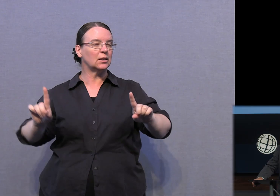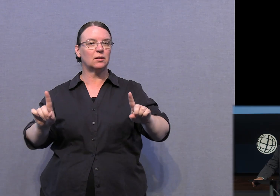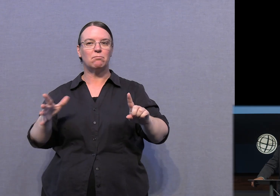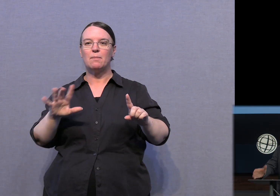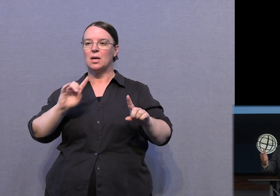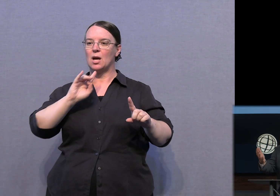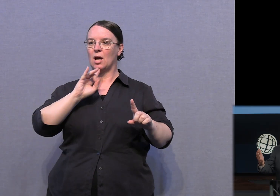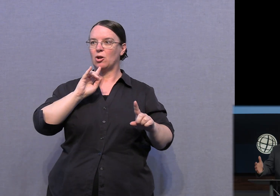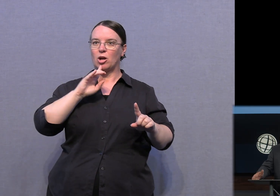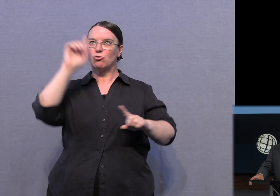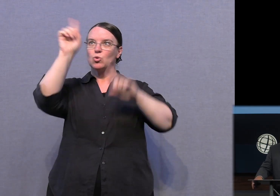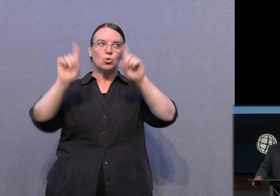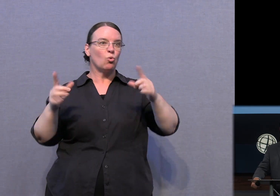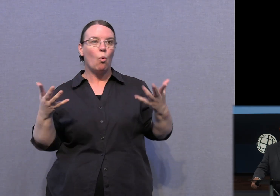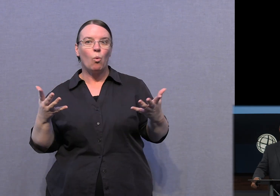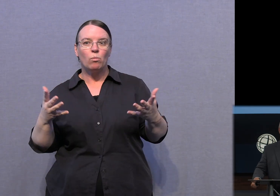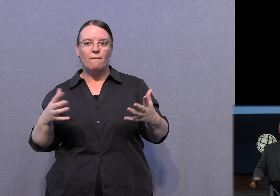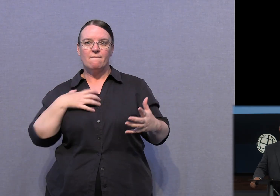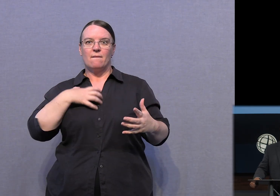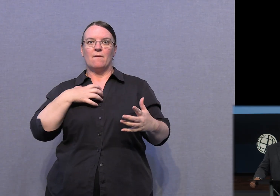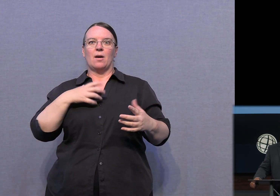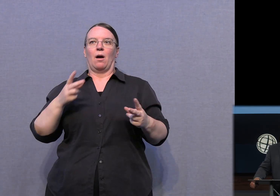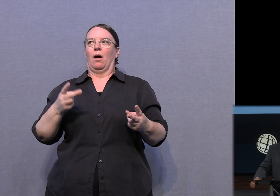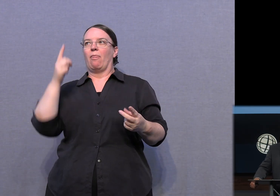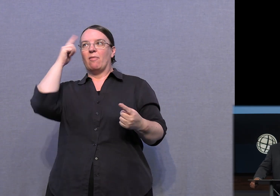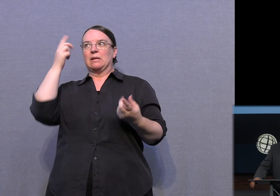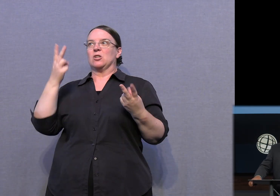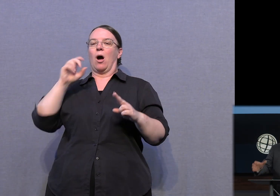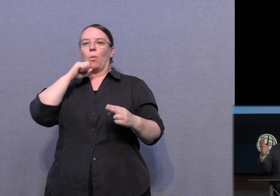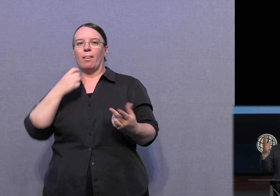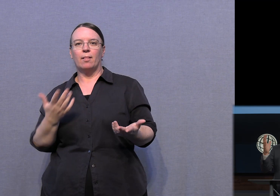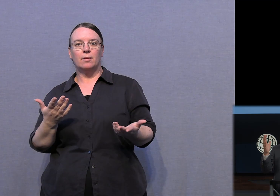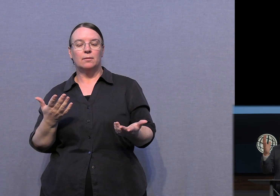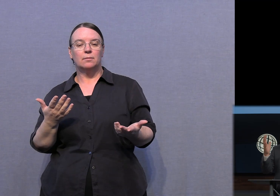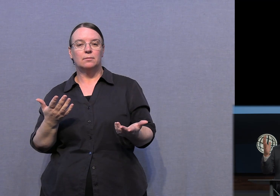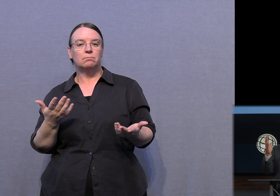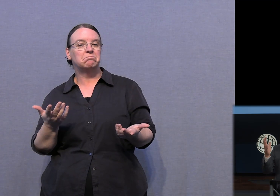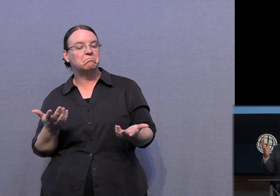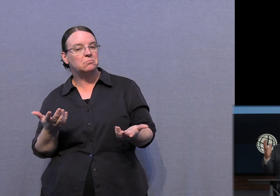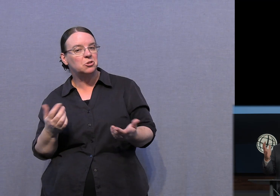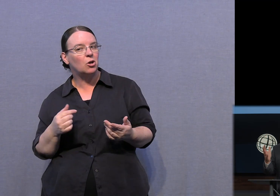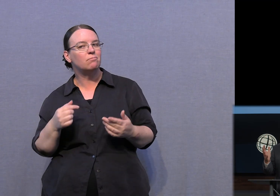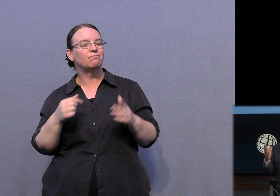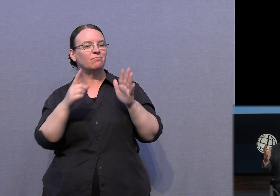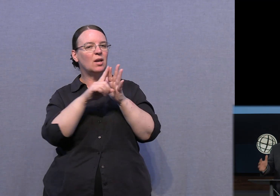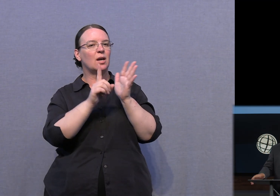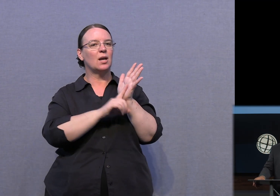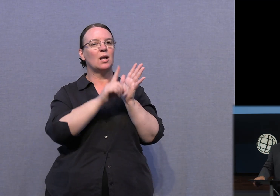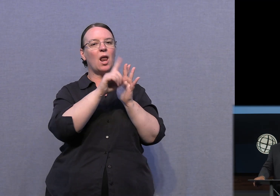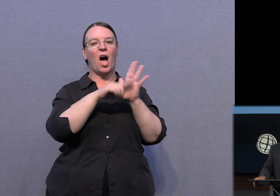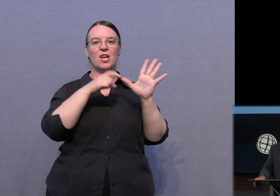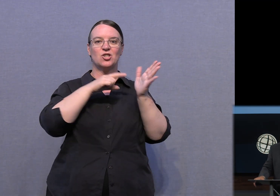storm. And once again, Elijah's in danger for his life. So Elijah sees these